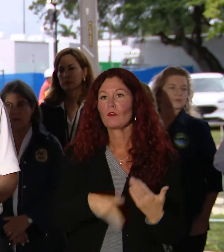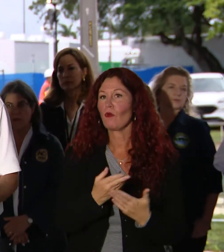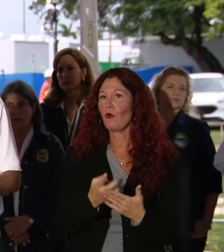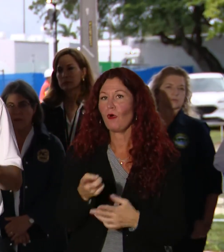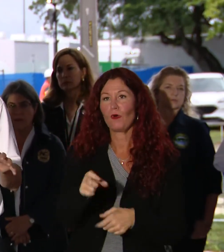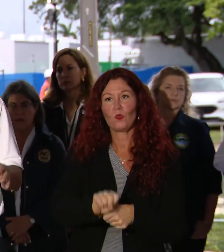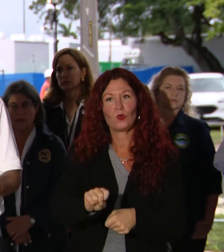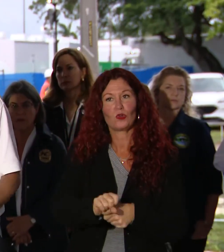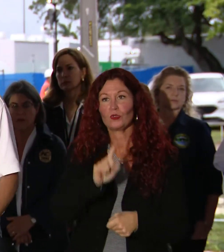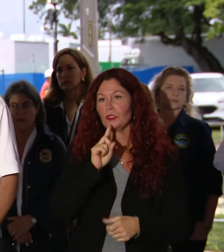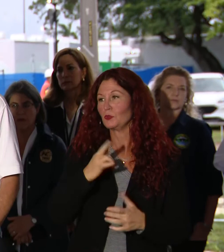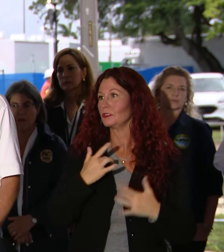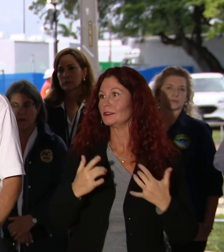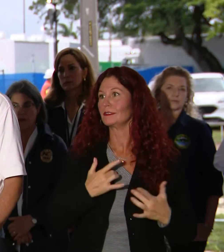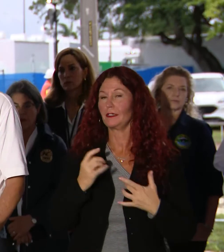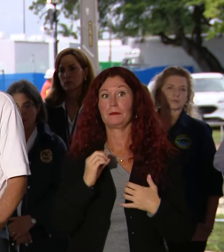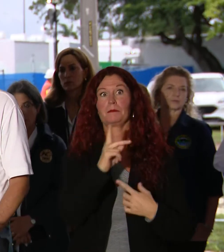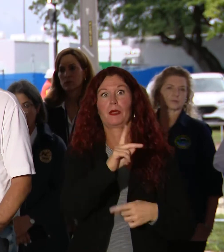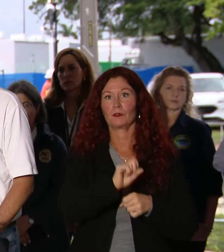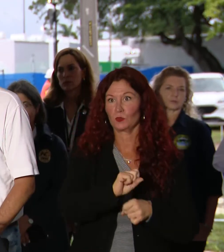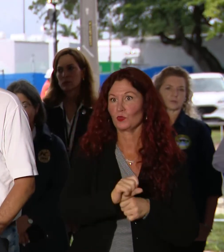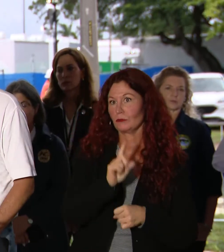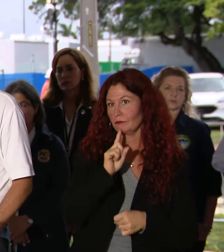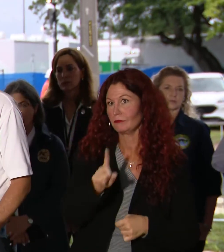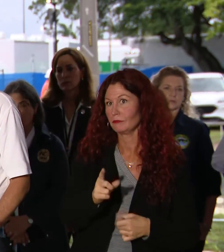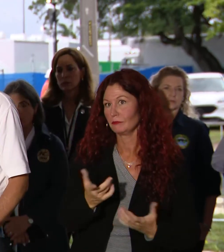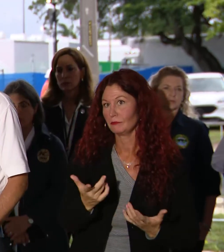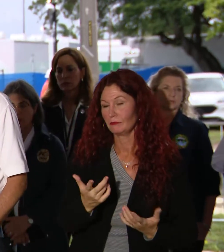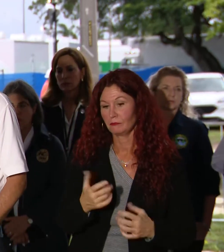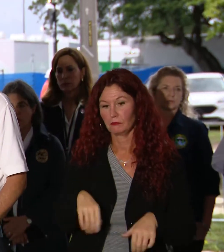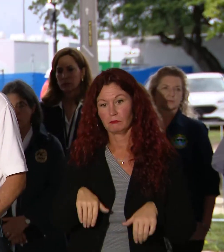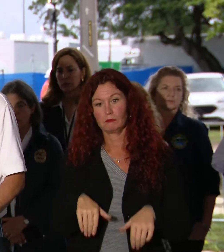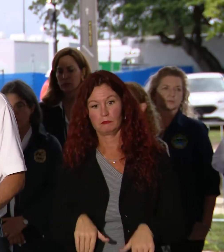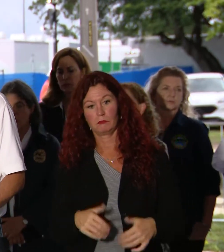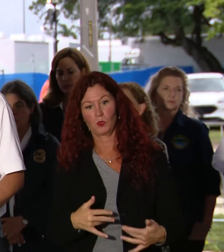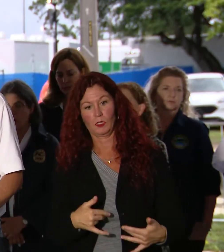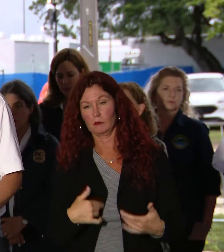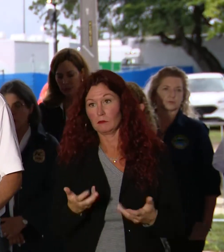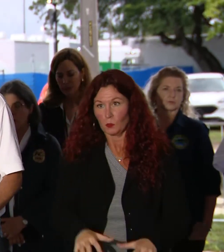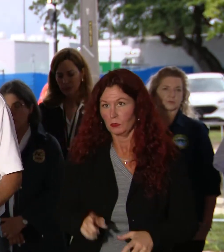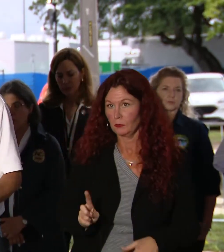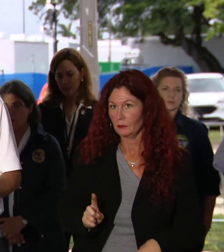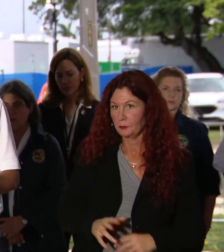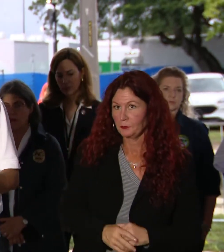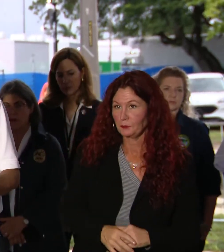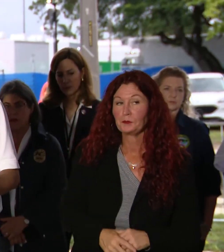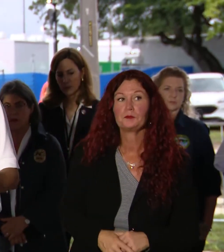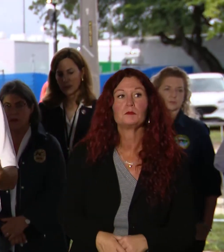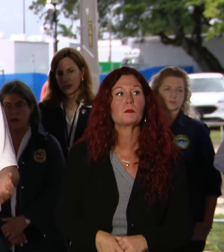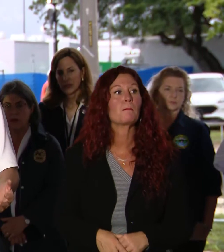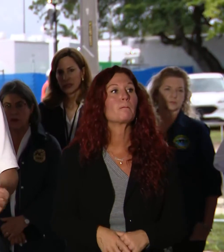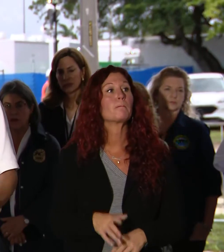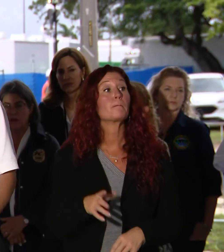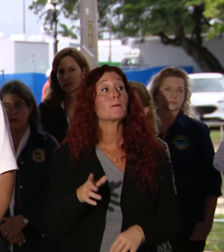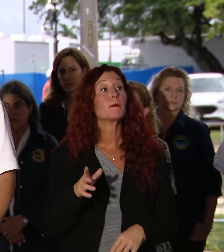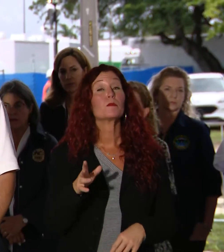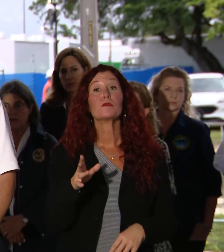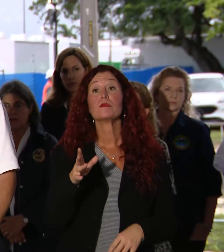excited to get back on that debris pile. Next, I was fortunate to be